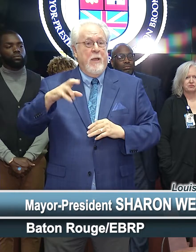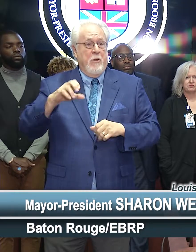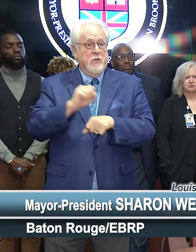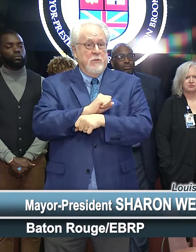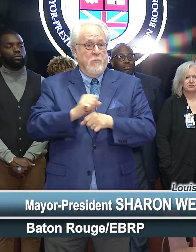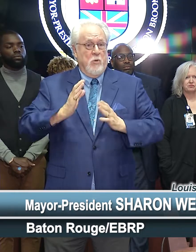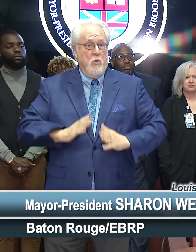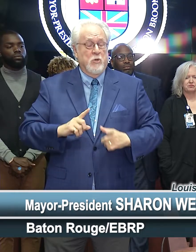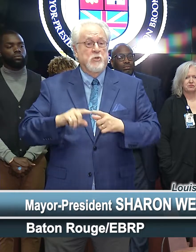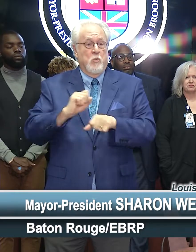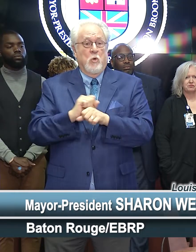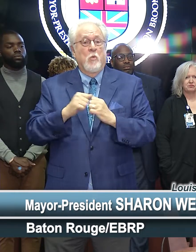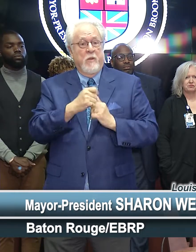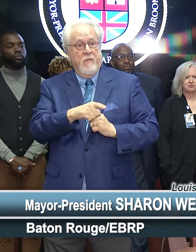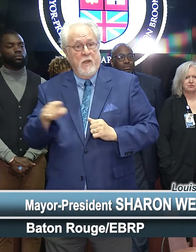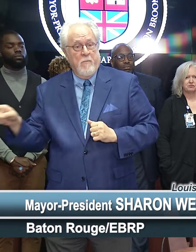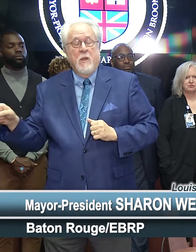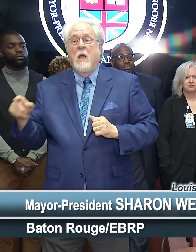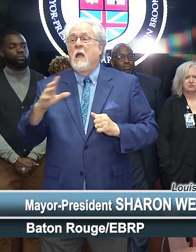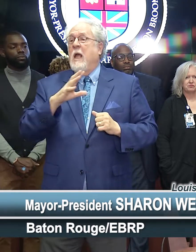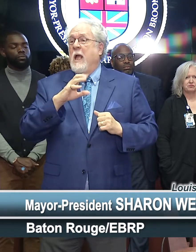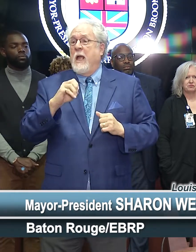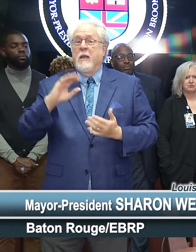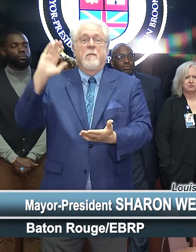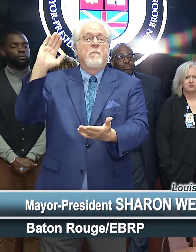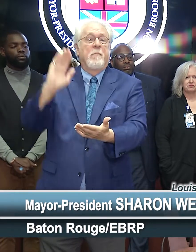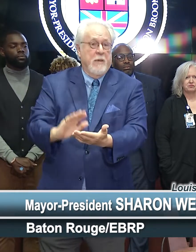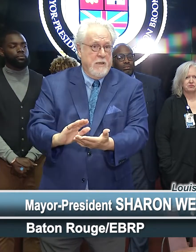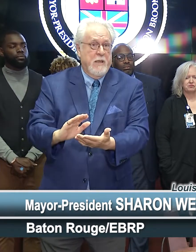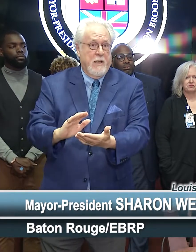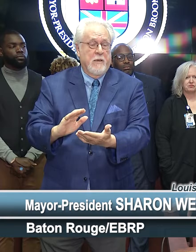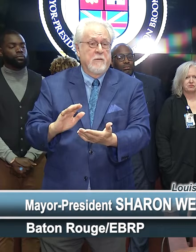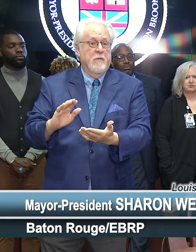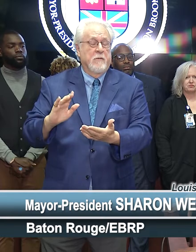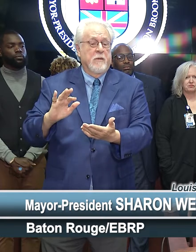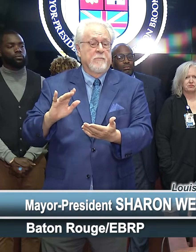to work with them and mitigate